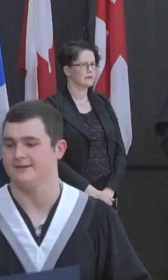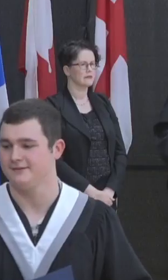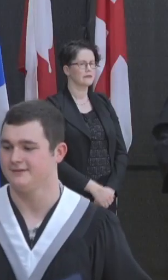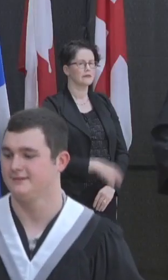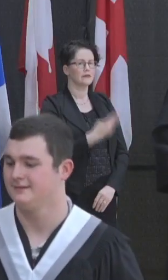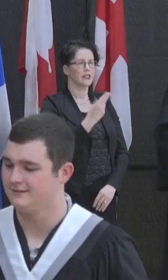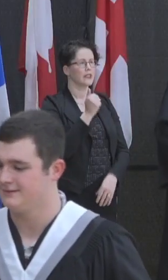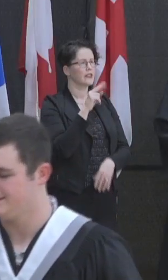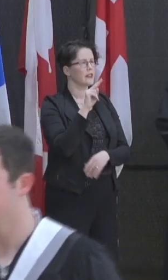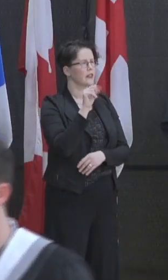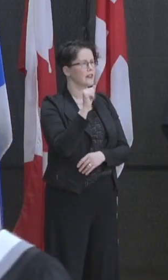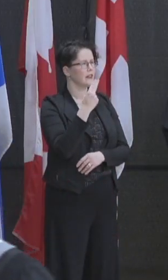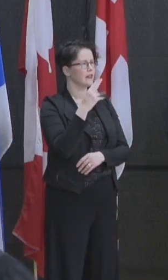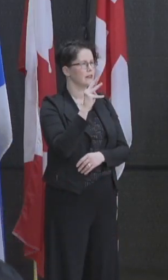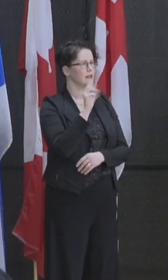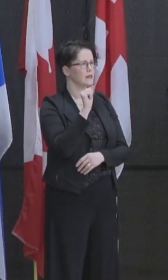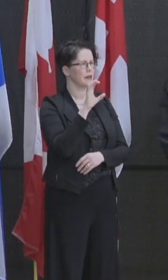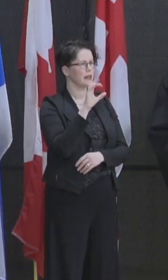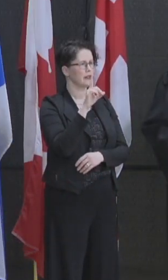Hannah McDonald.